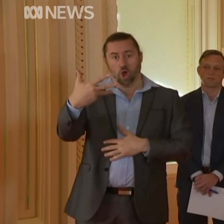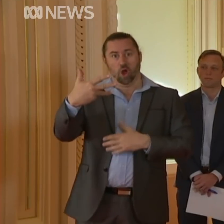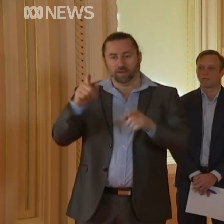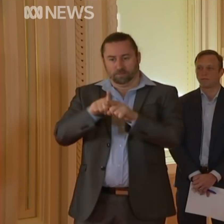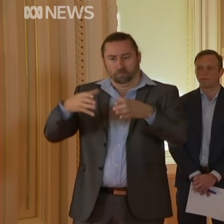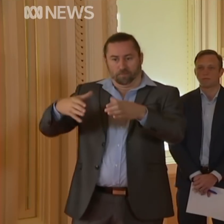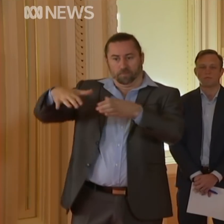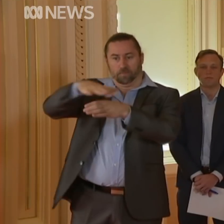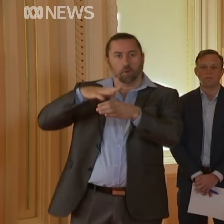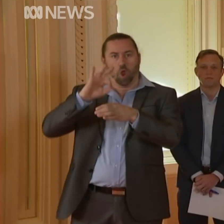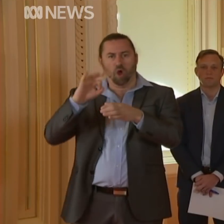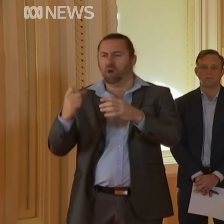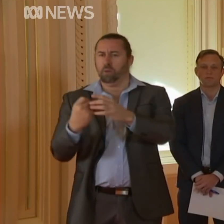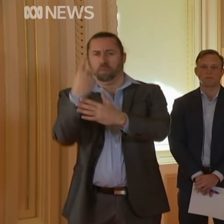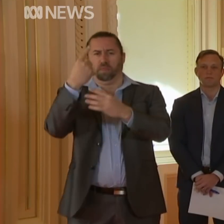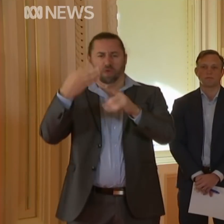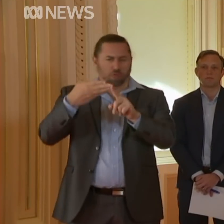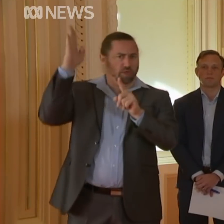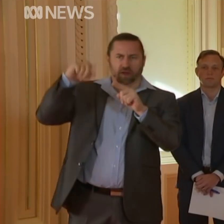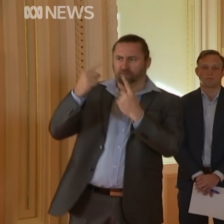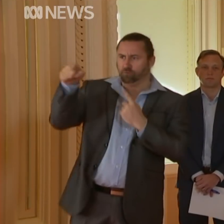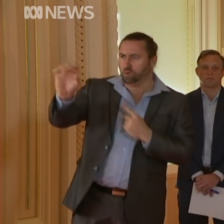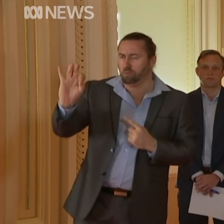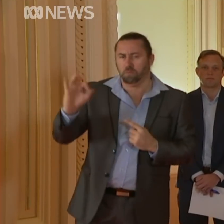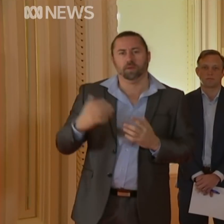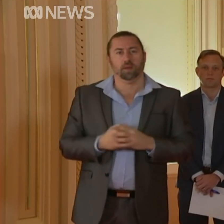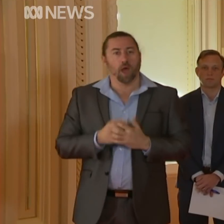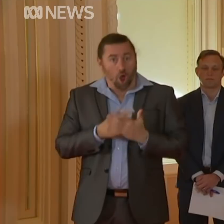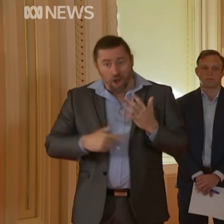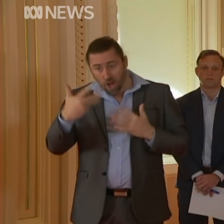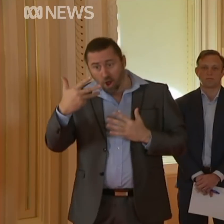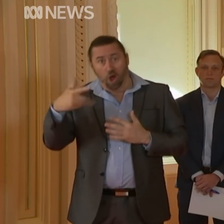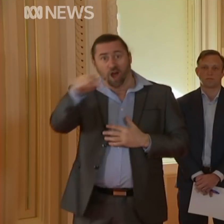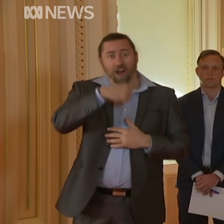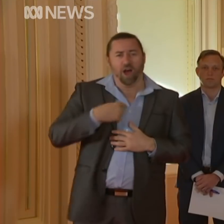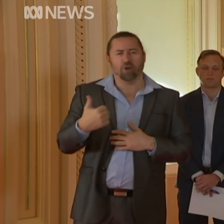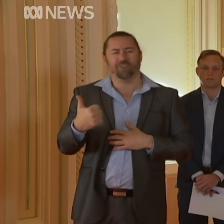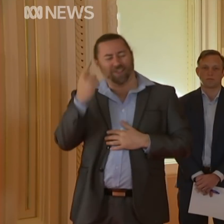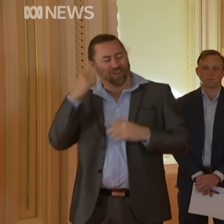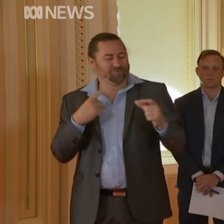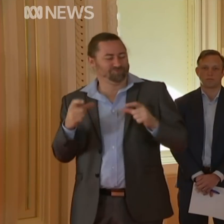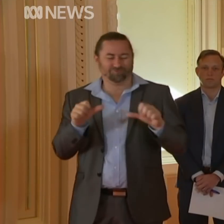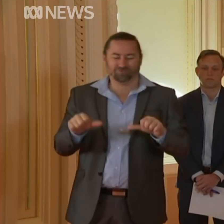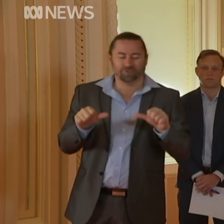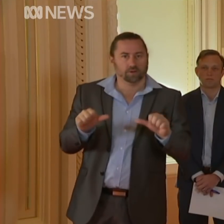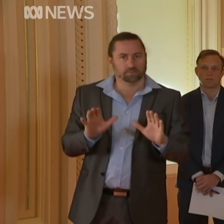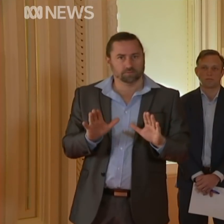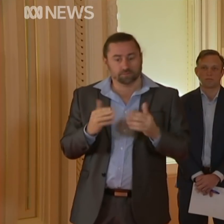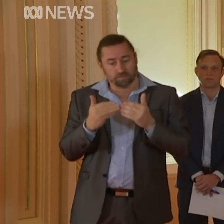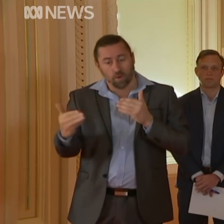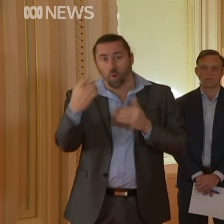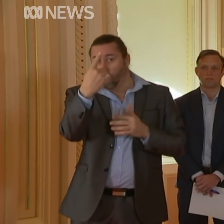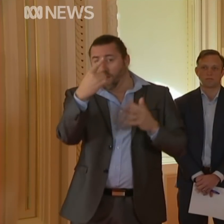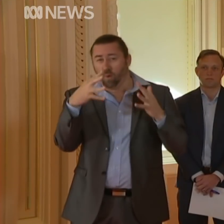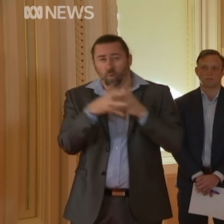cluster, which is good news, but it's far, far too early for us to relax. For the next week, it is just so